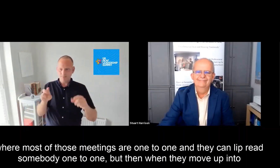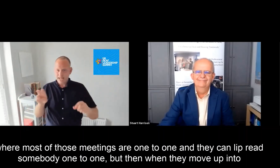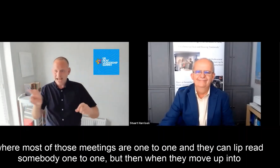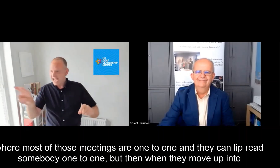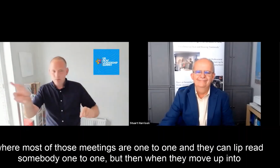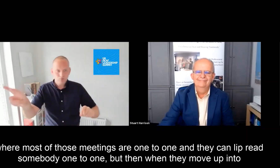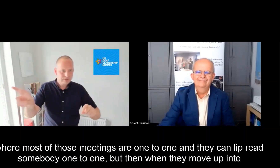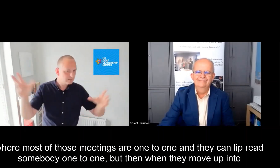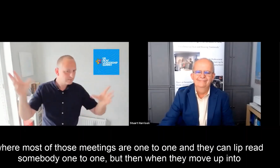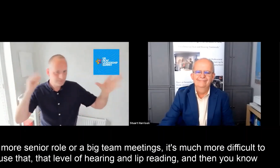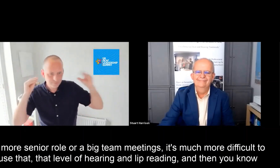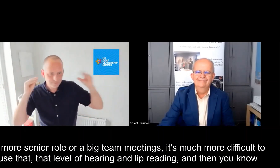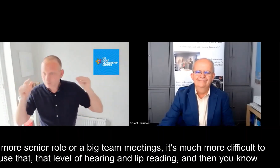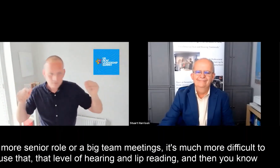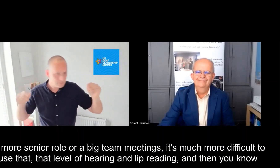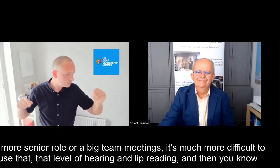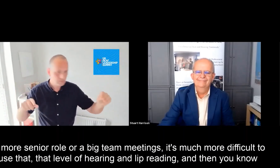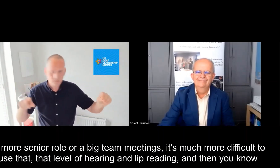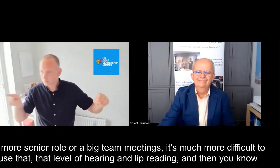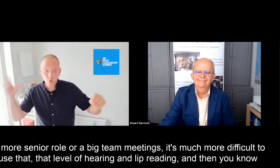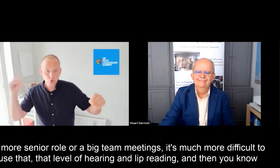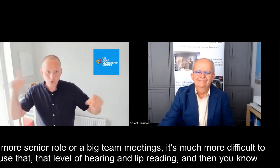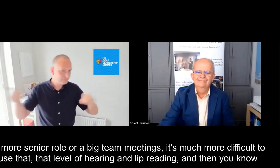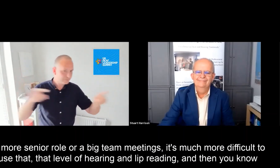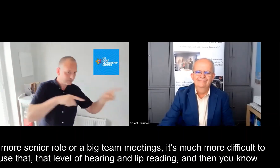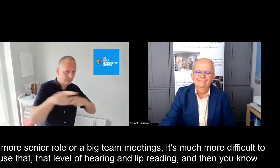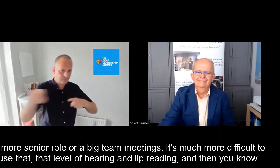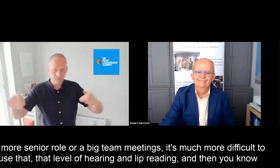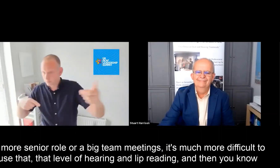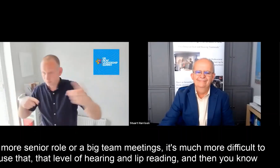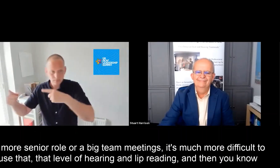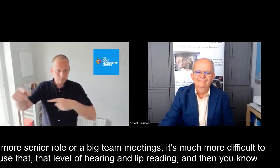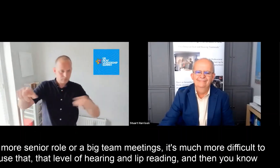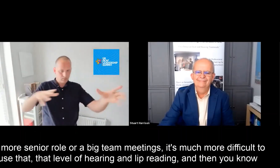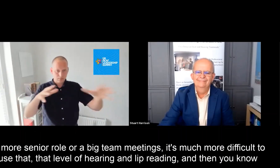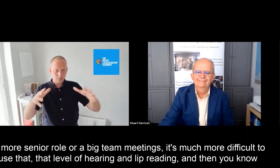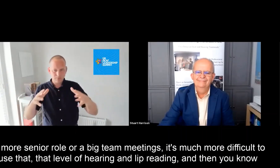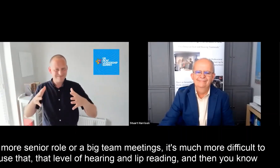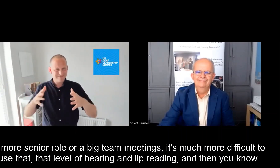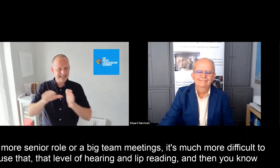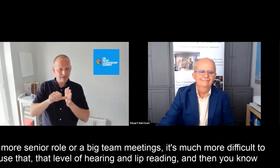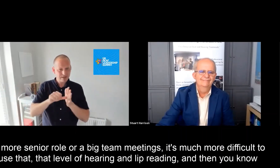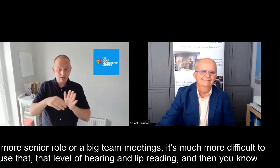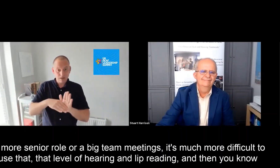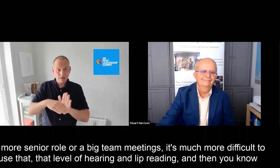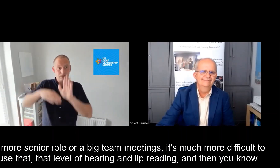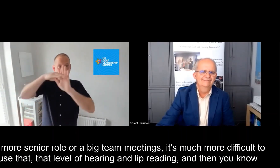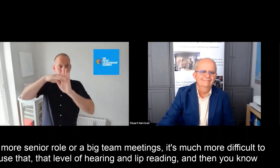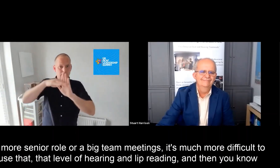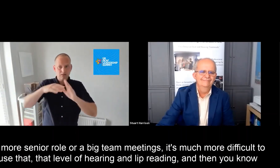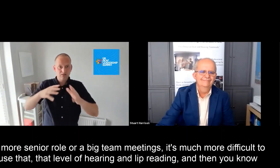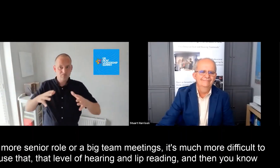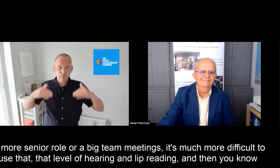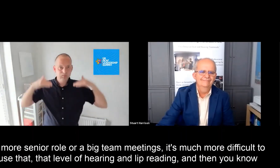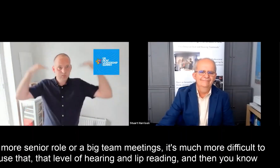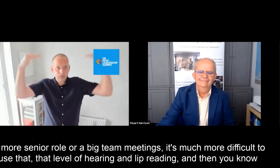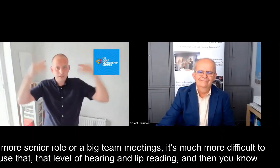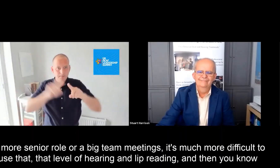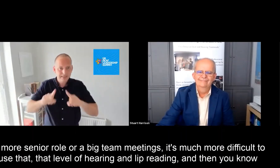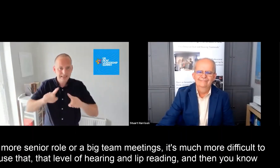up into a more senior role or in big team meetings, it's much more difficult to use that level of hearing and lip reading. And then, you